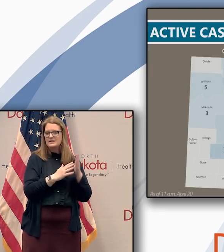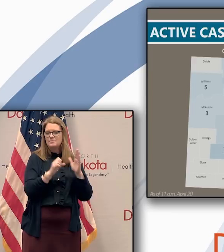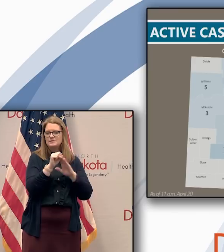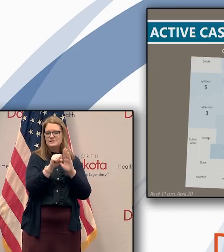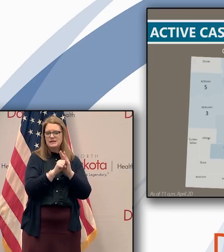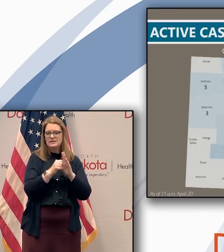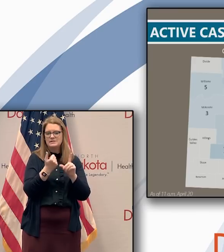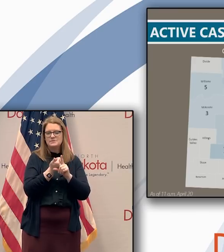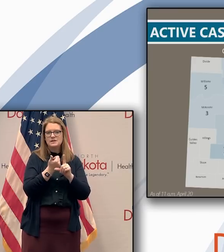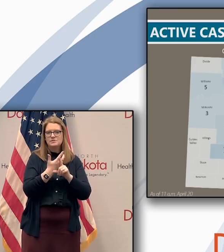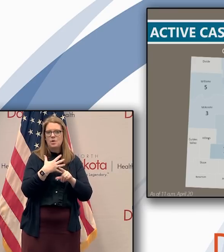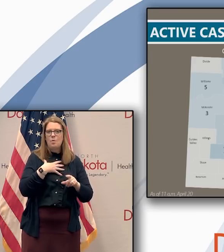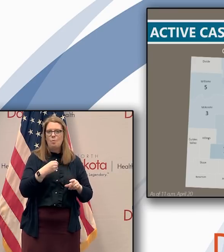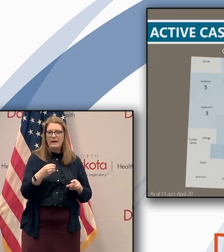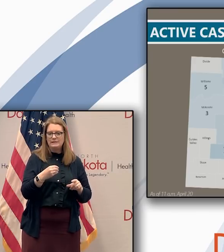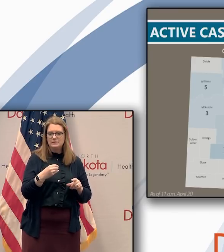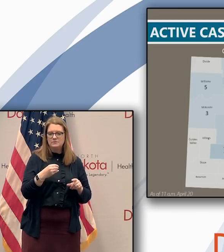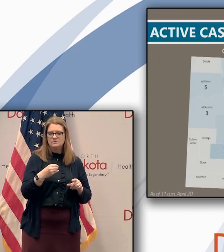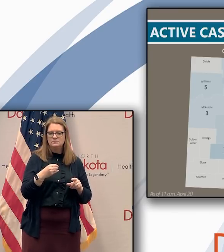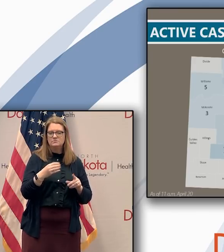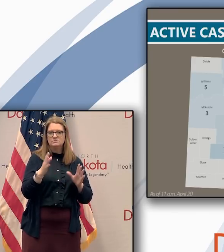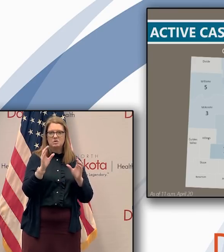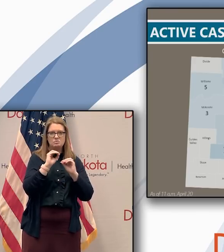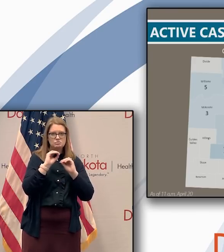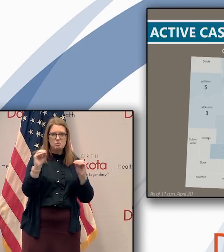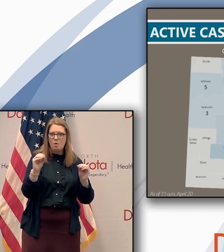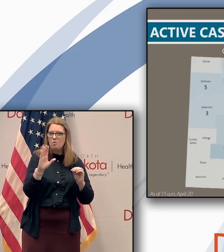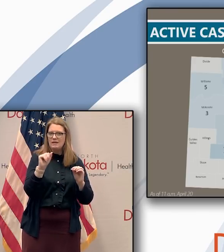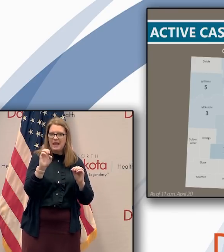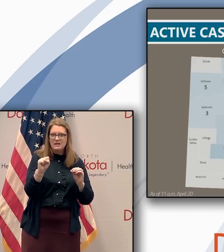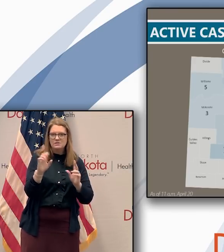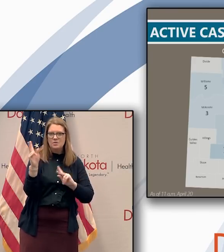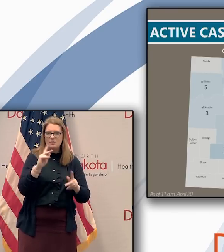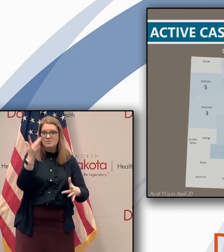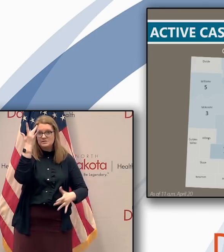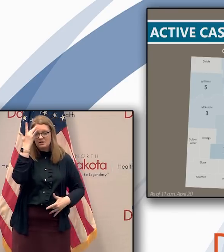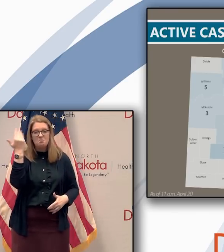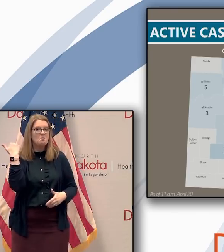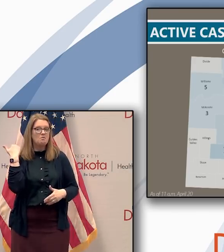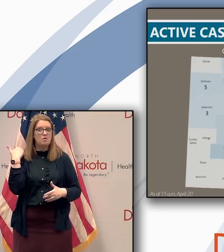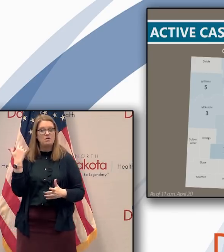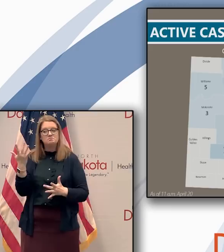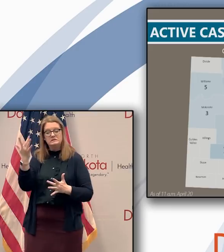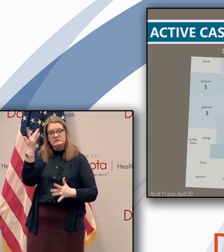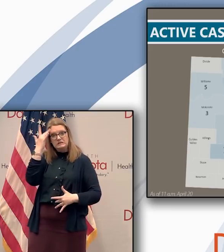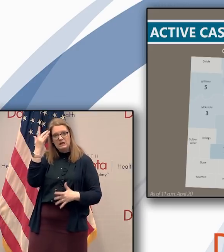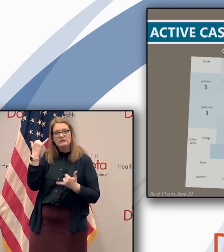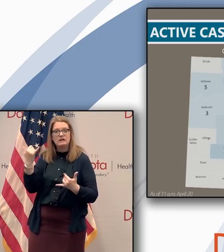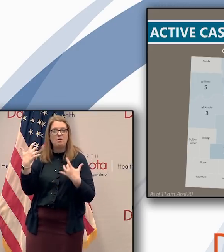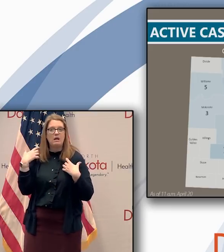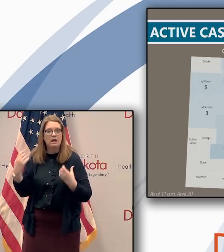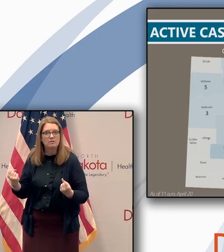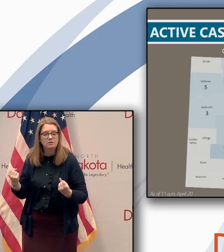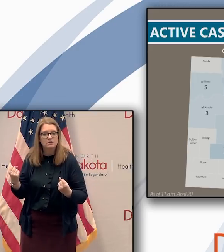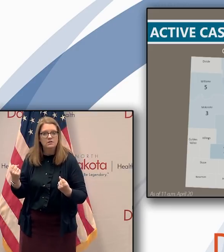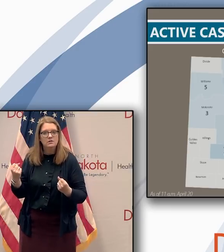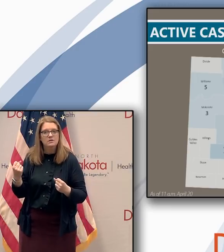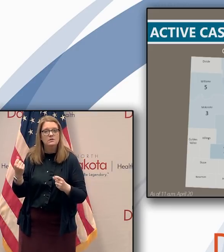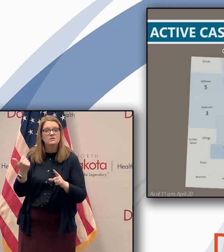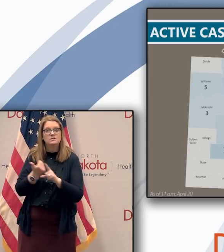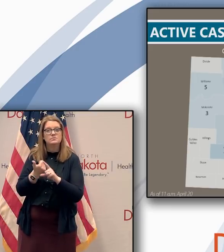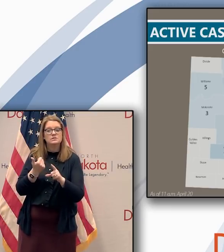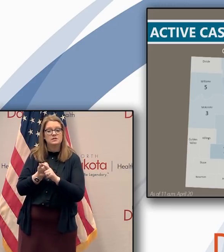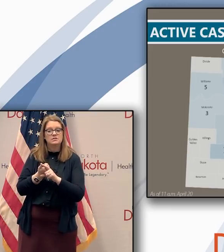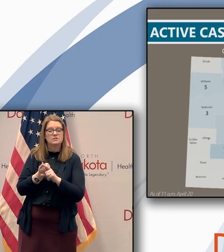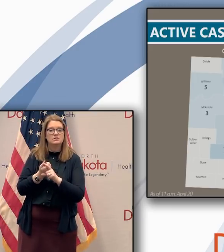white. They've got 0 active cases. Some of these used to have cases, and they've cleared their